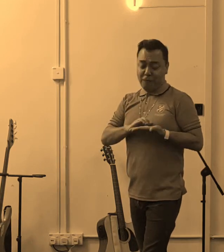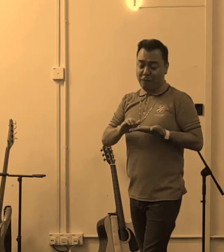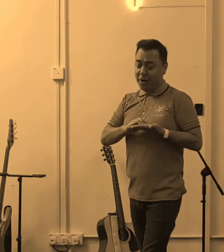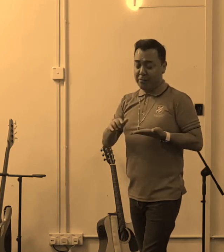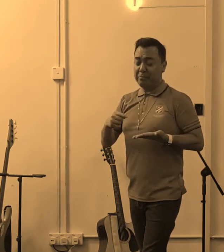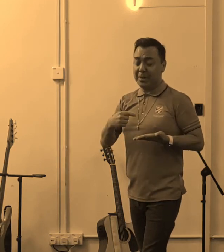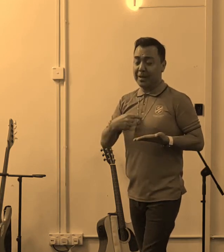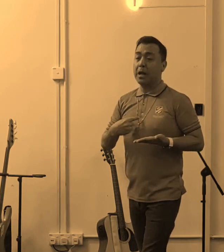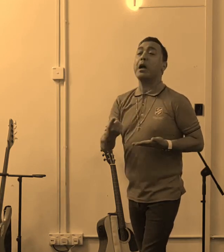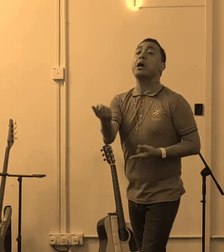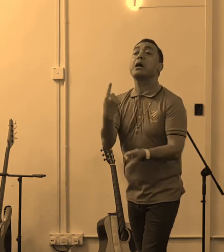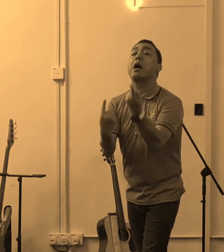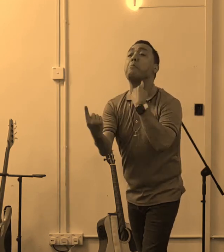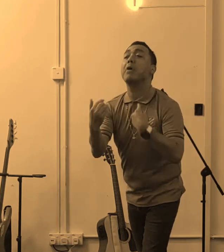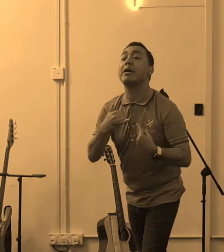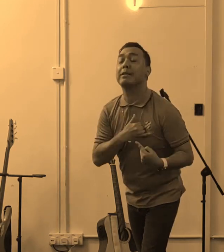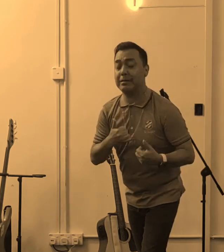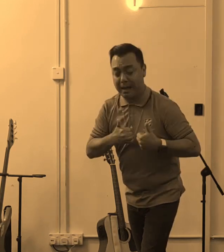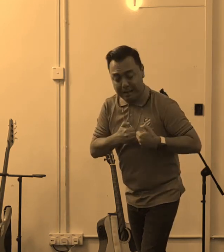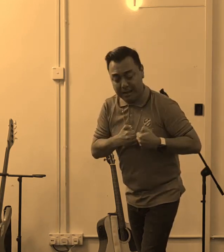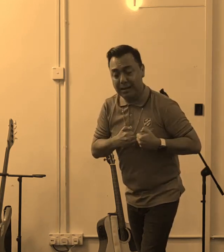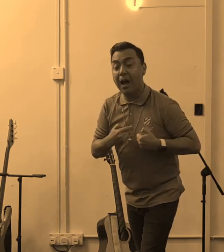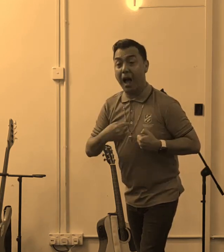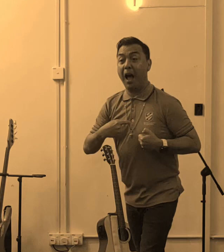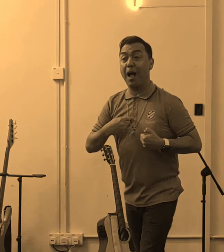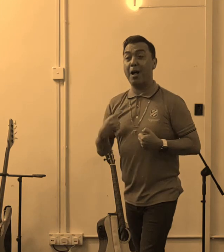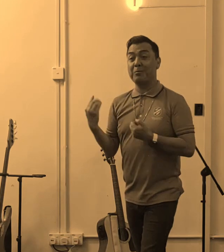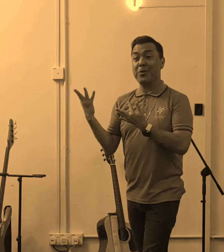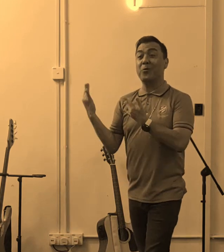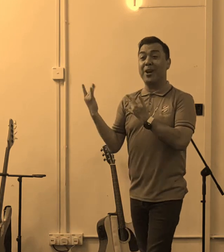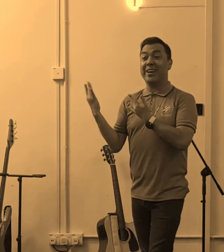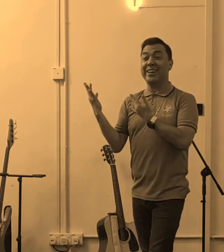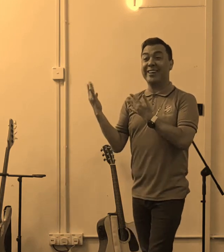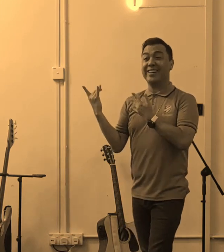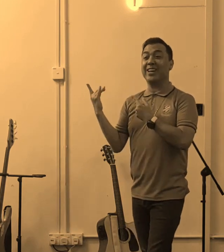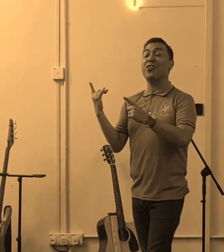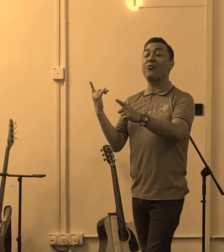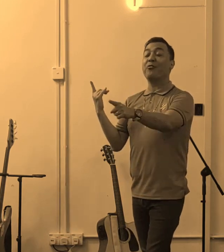forgive me, come back, darling. I'll be waiting.